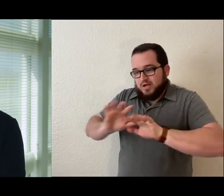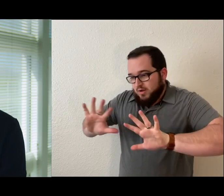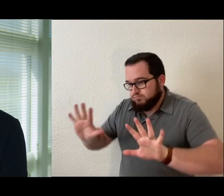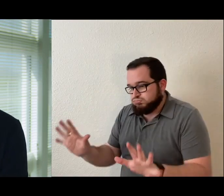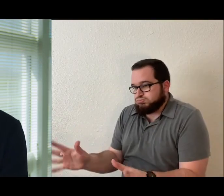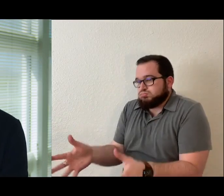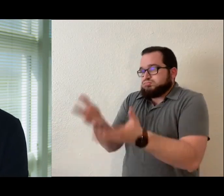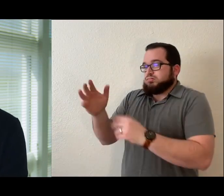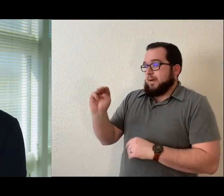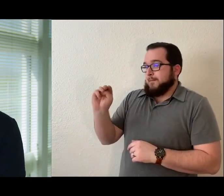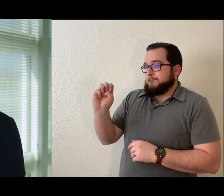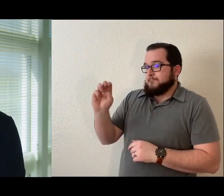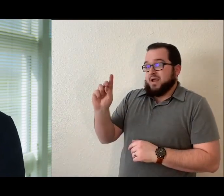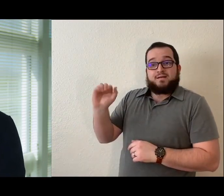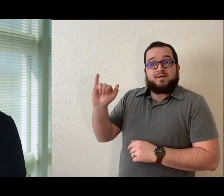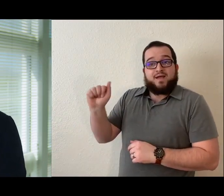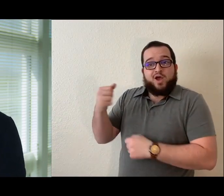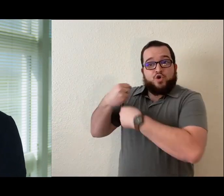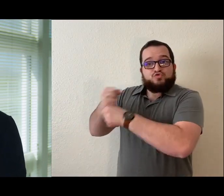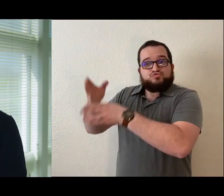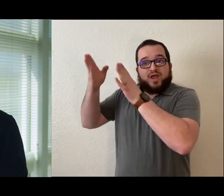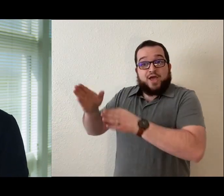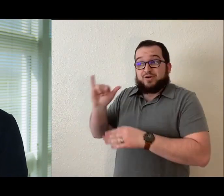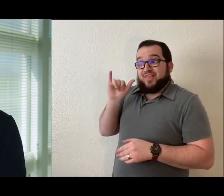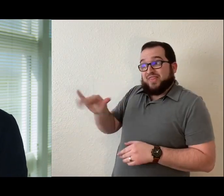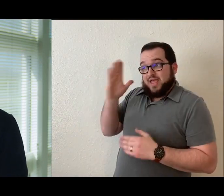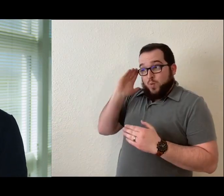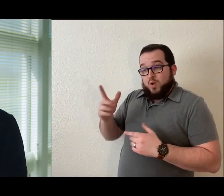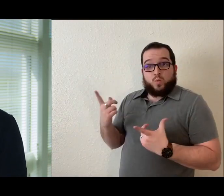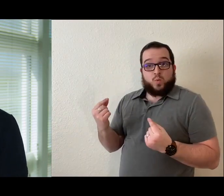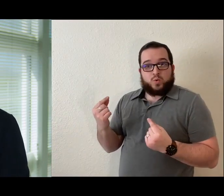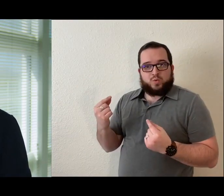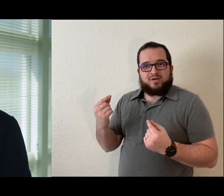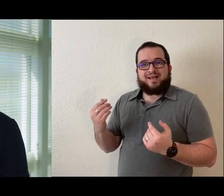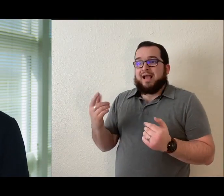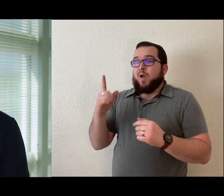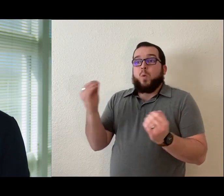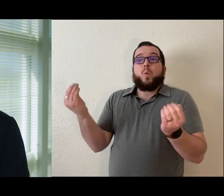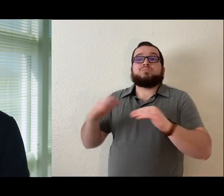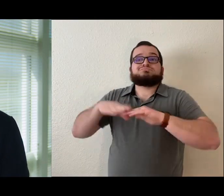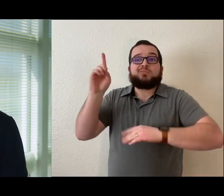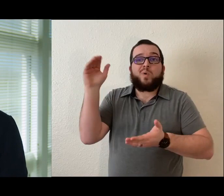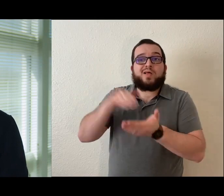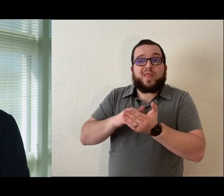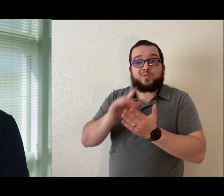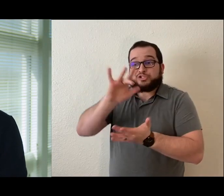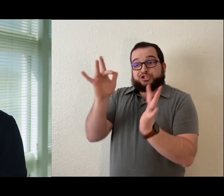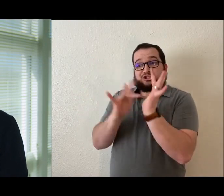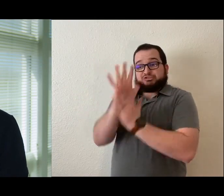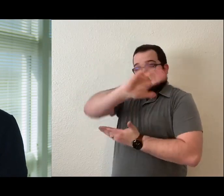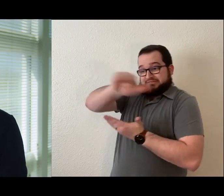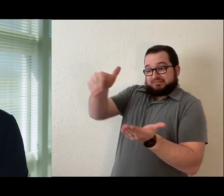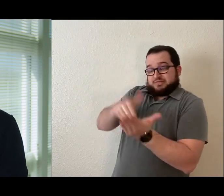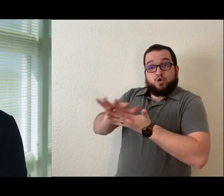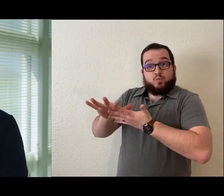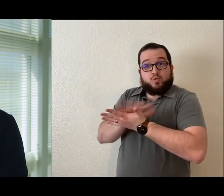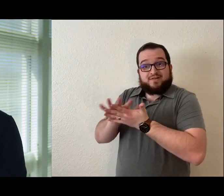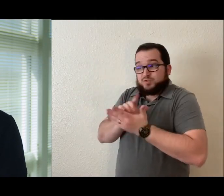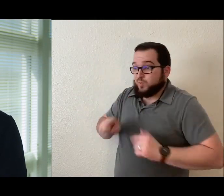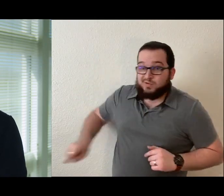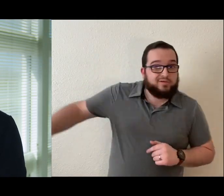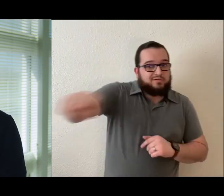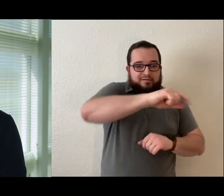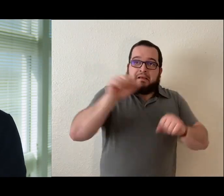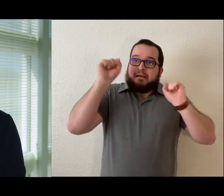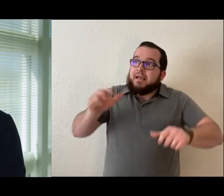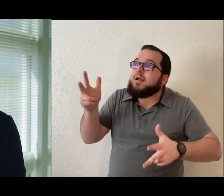And along with that, God is raising up a new generation of media creators, and this generation will produce thousands of more